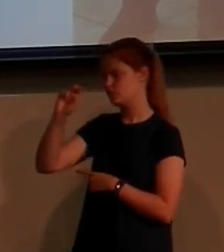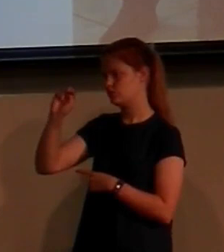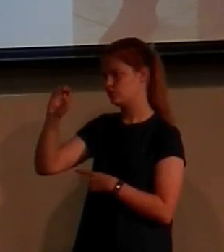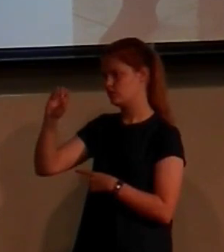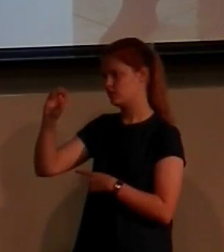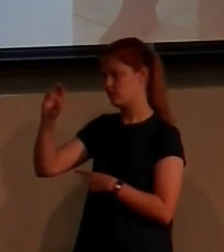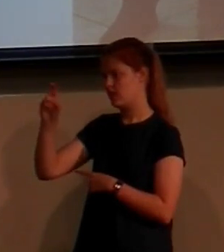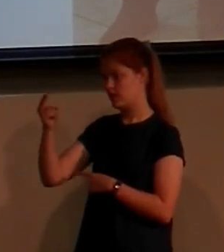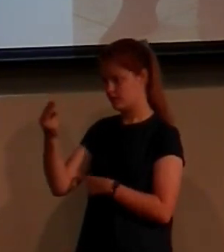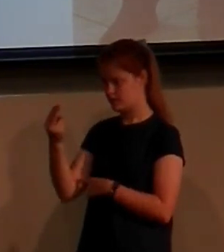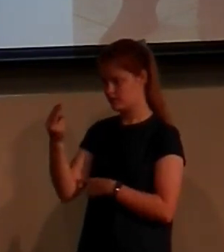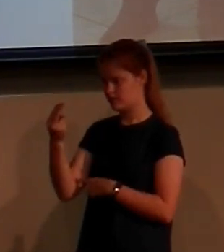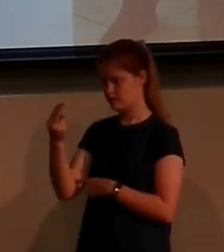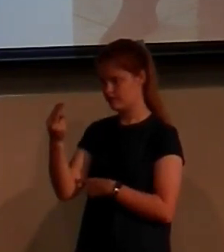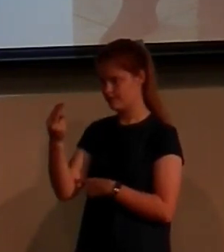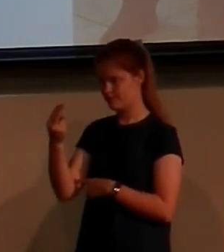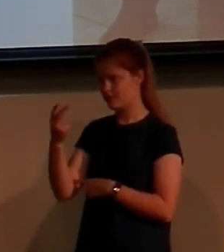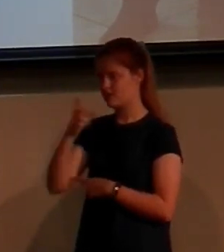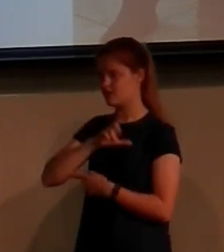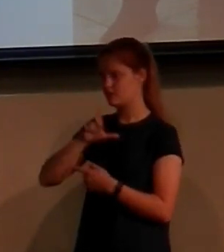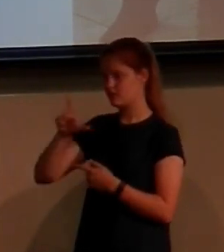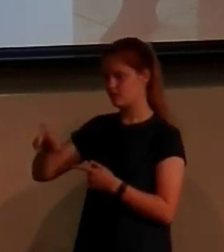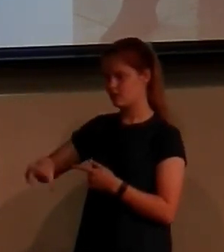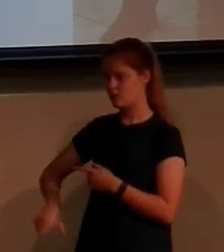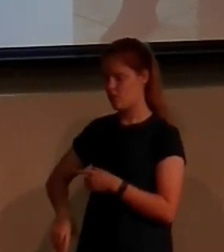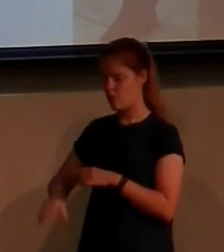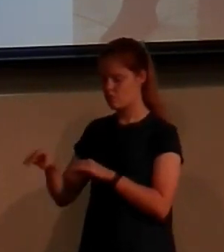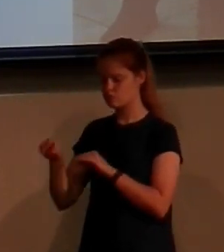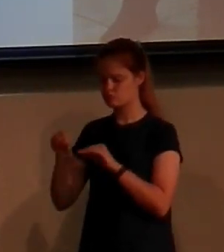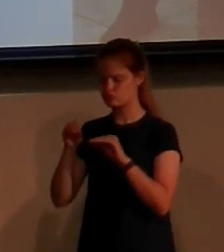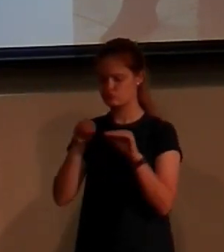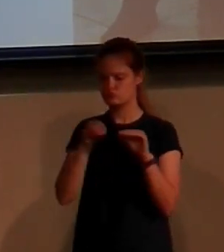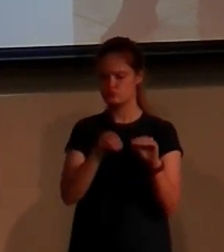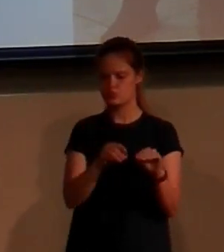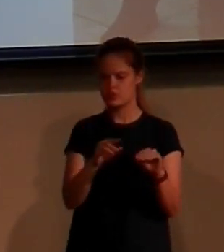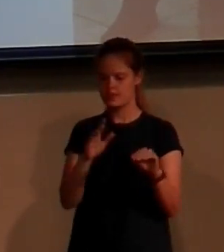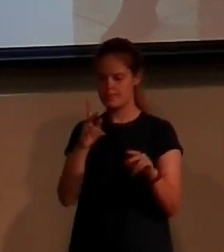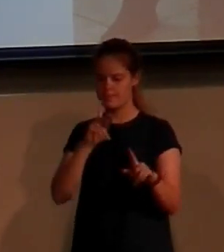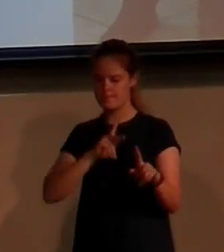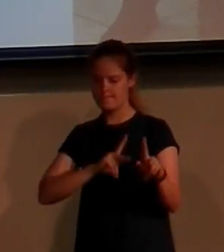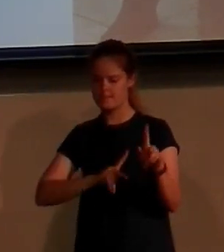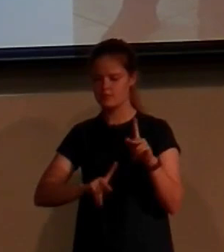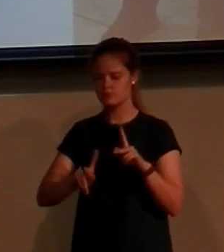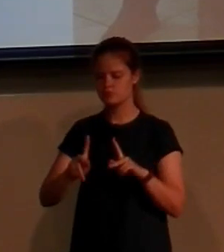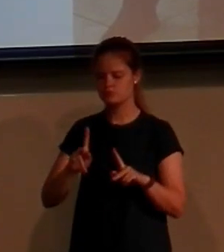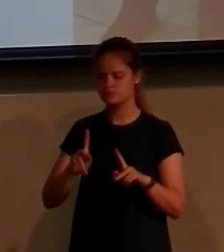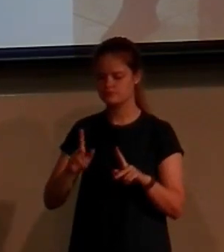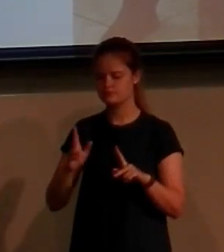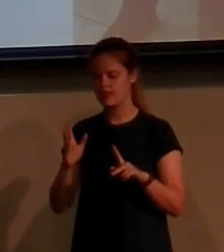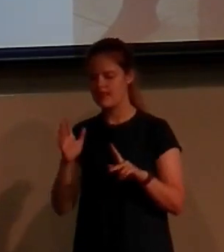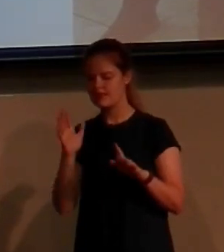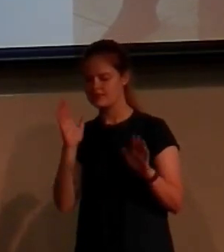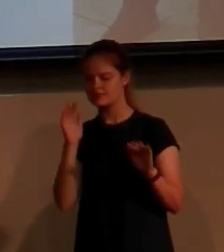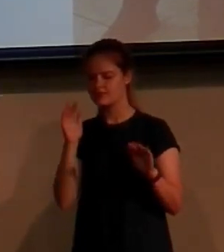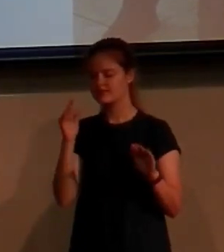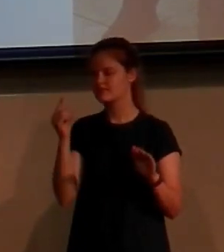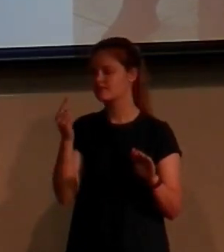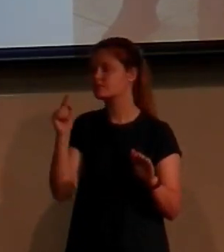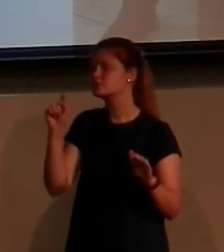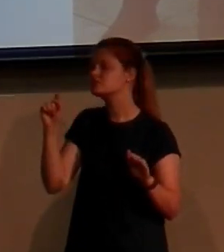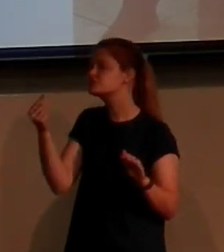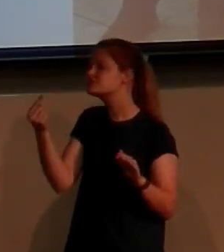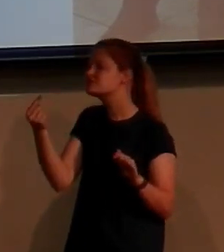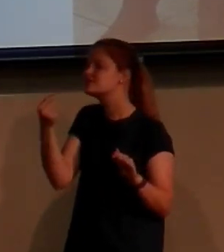when the Lord puts us on our way, people that is basically expecting somebody just to tell